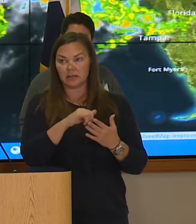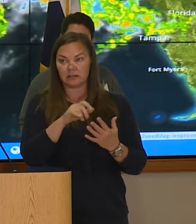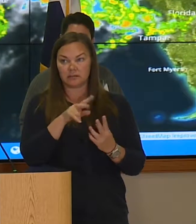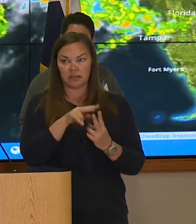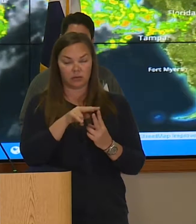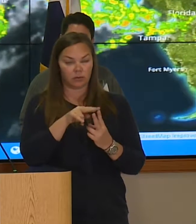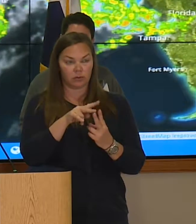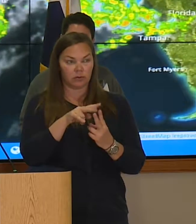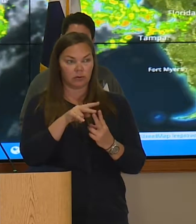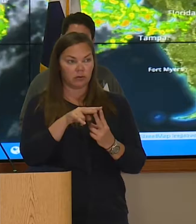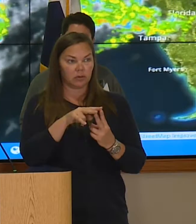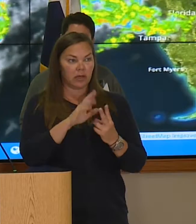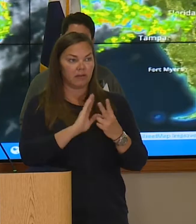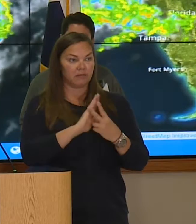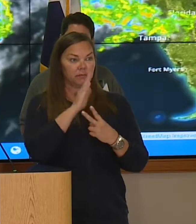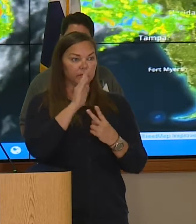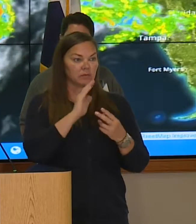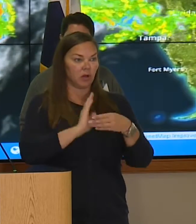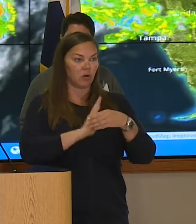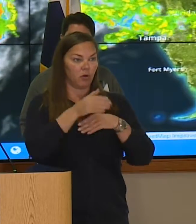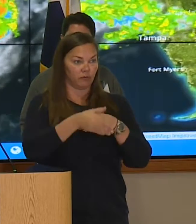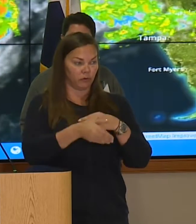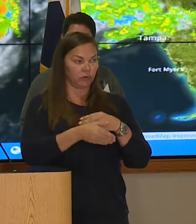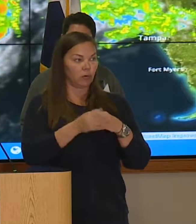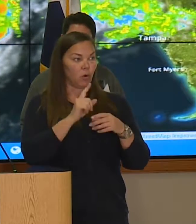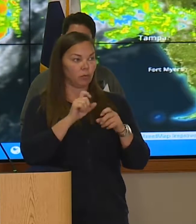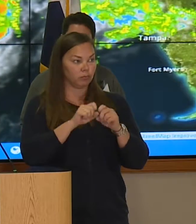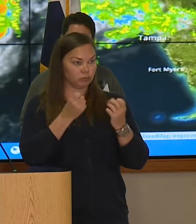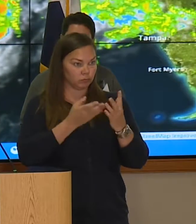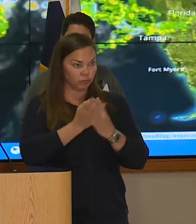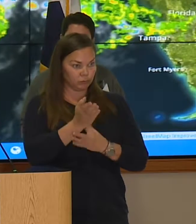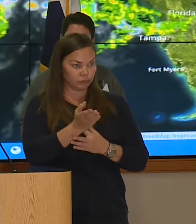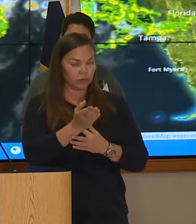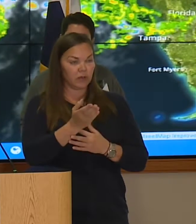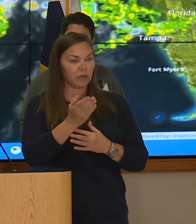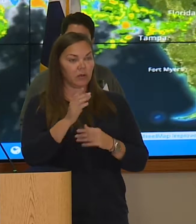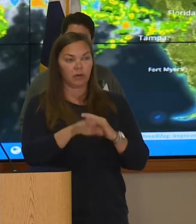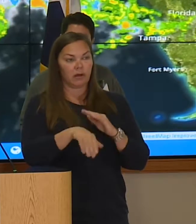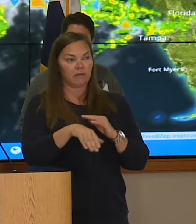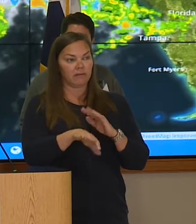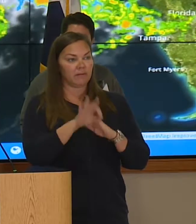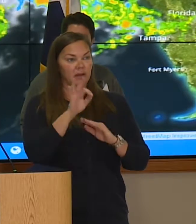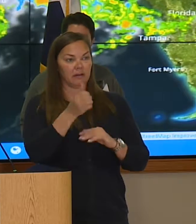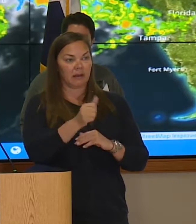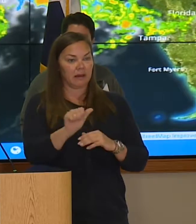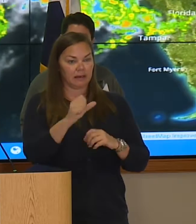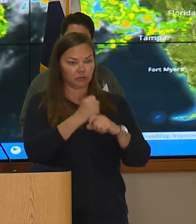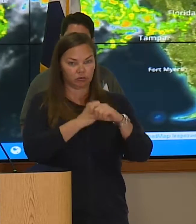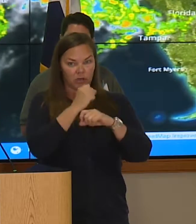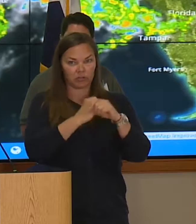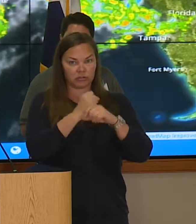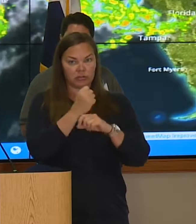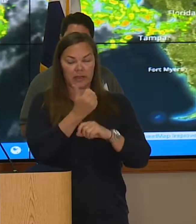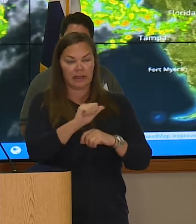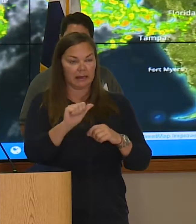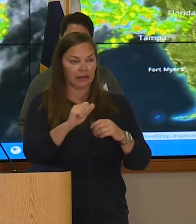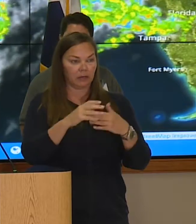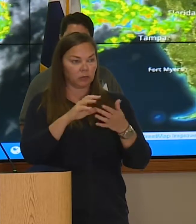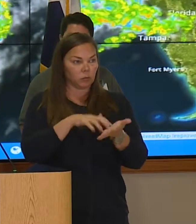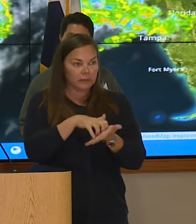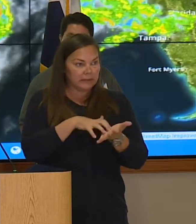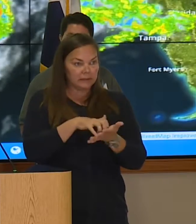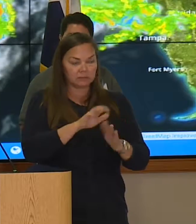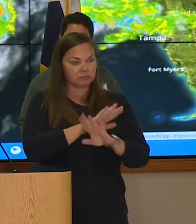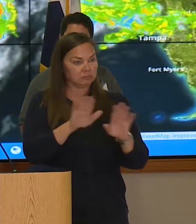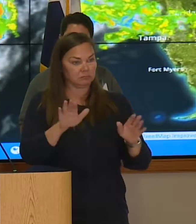one of the levees have been overtopped, neither one of the levees have been breached. We have not found any structural integrity issues with the